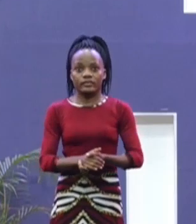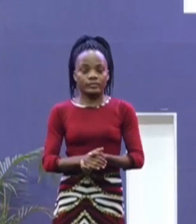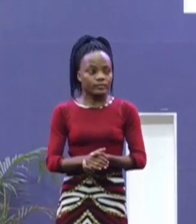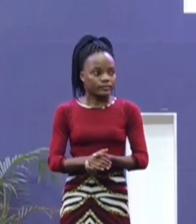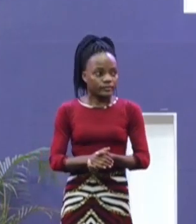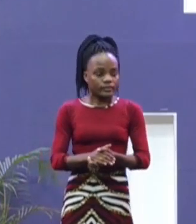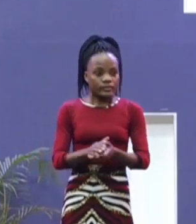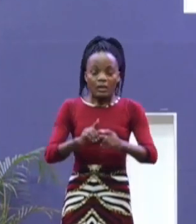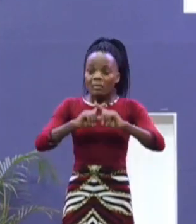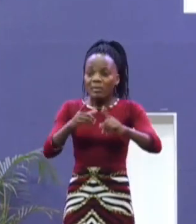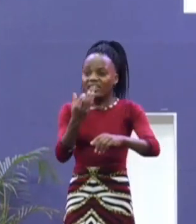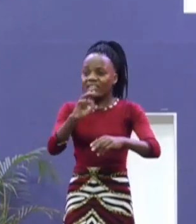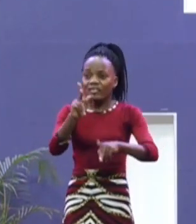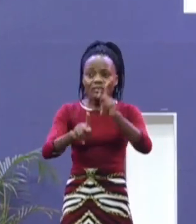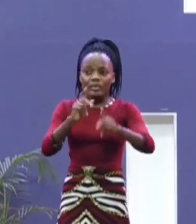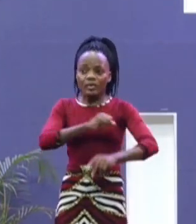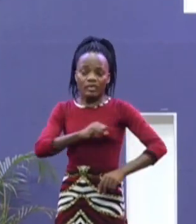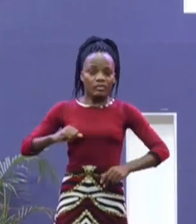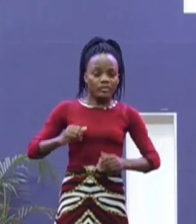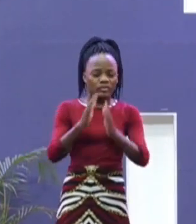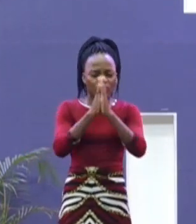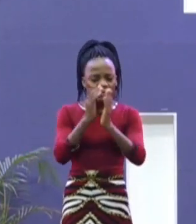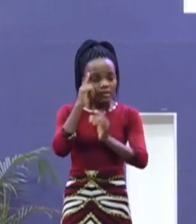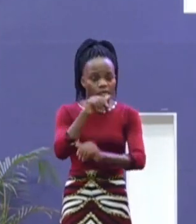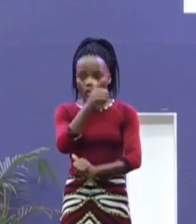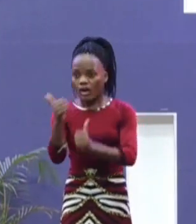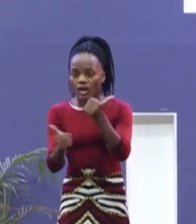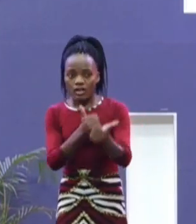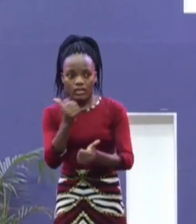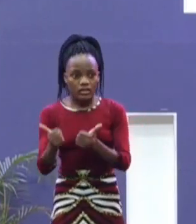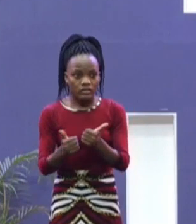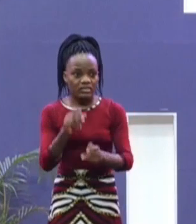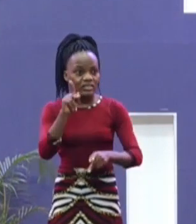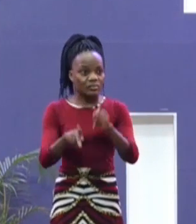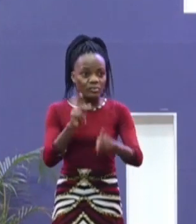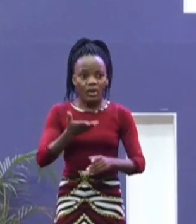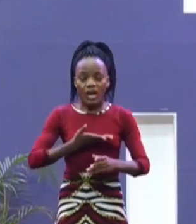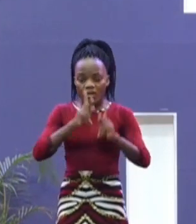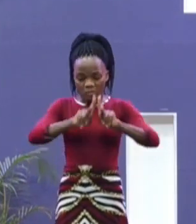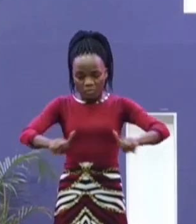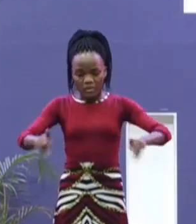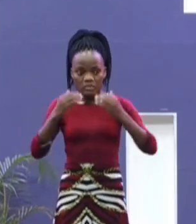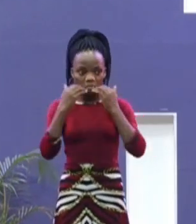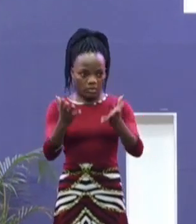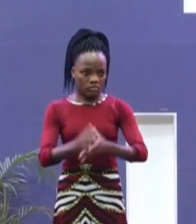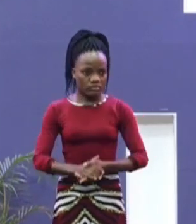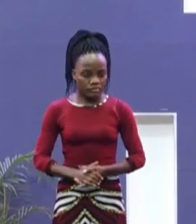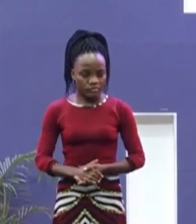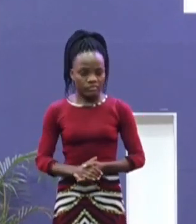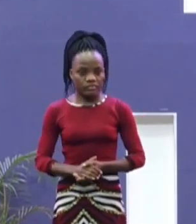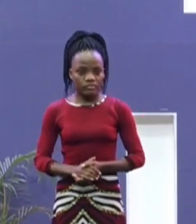if they don't do it, era bwe batakikola, they don't have the peace of heart. Tabera na mirembe ku mutima.